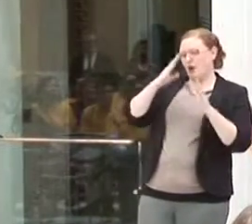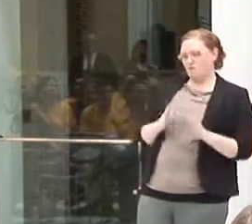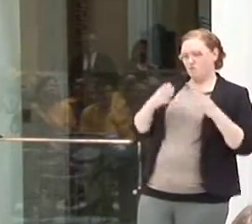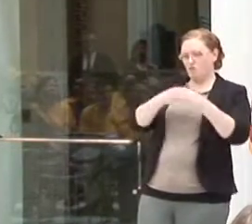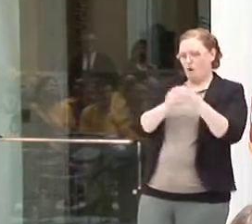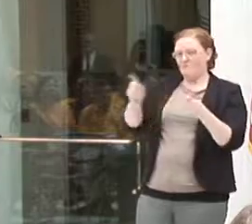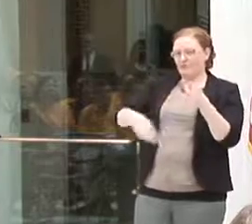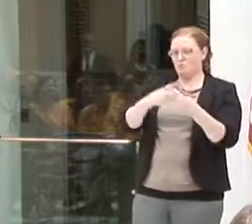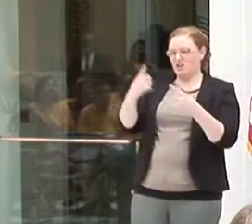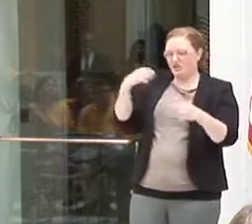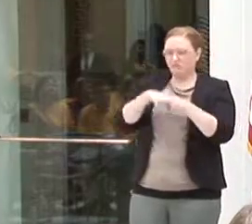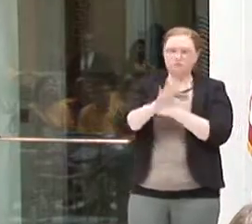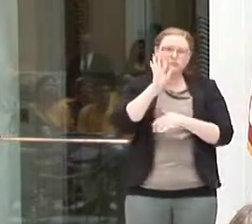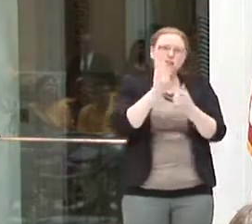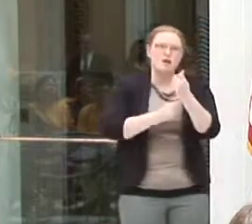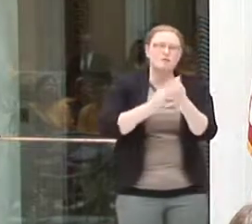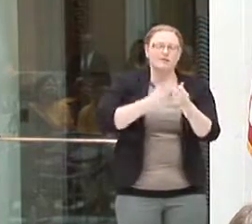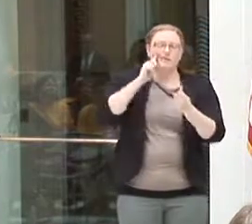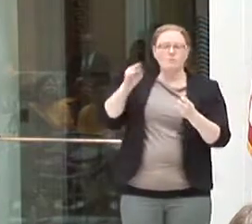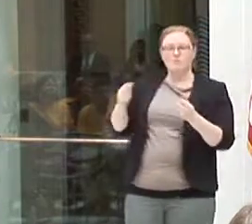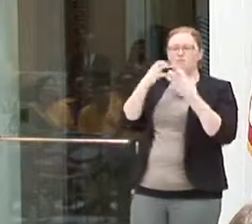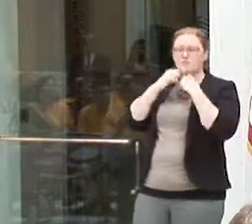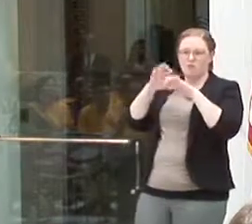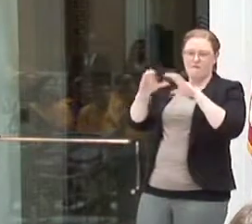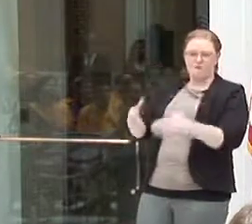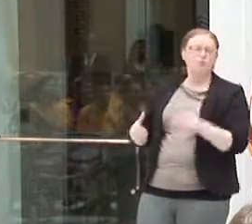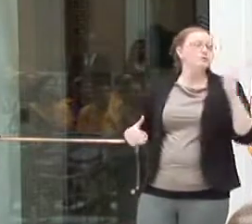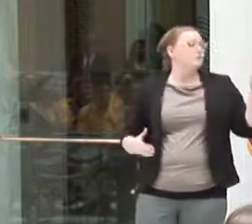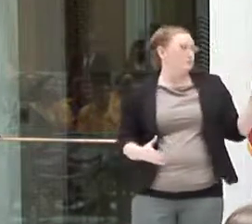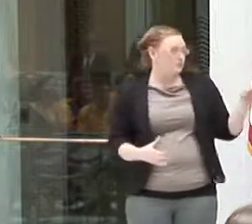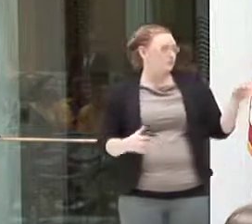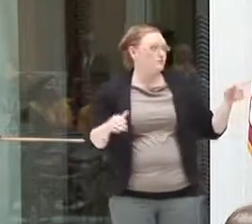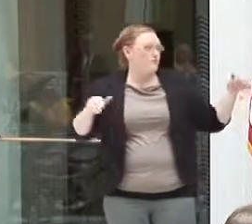with that please uh welcome senate president teresa murray